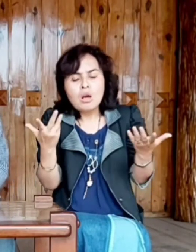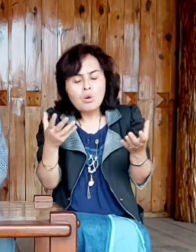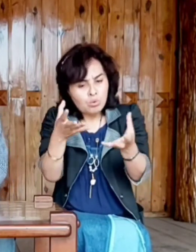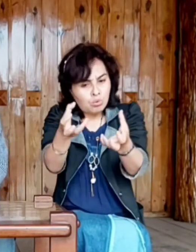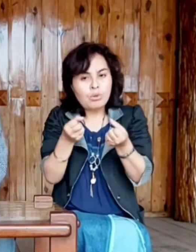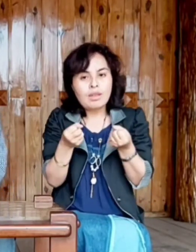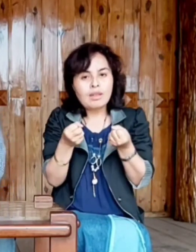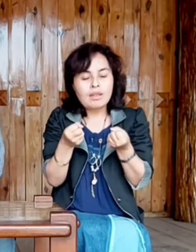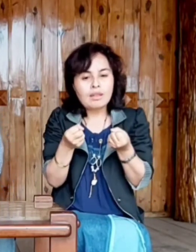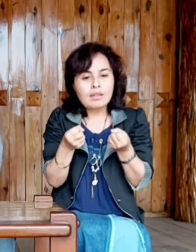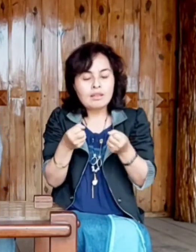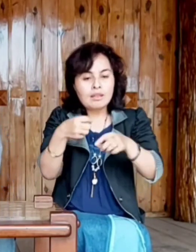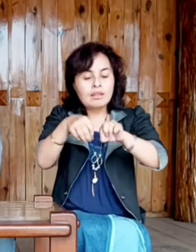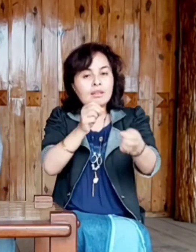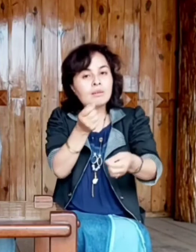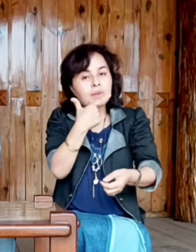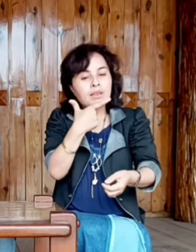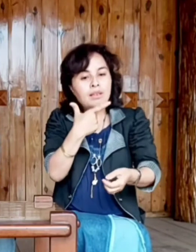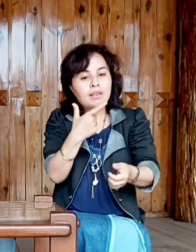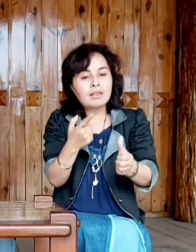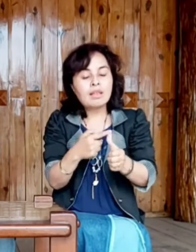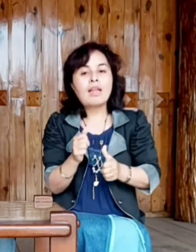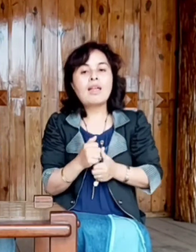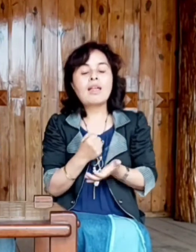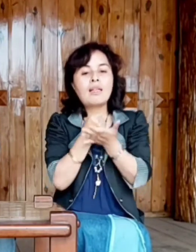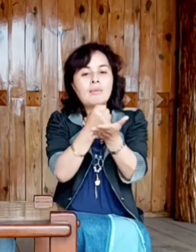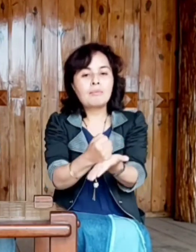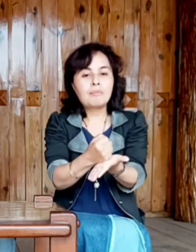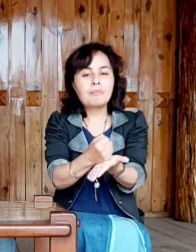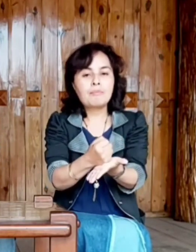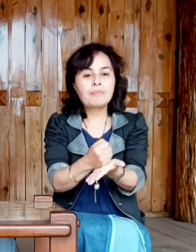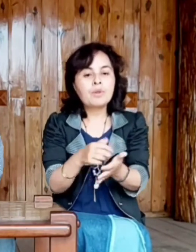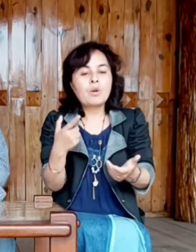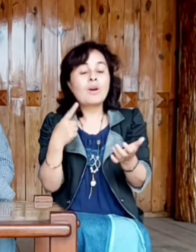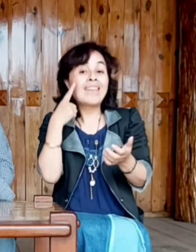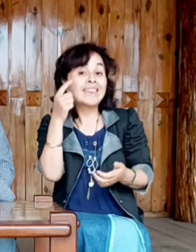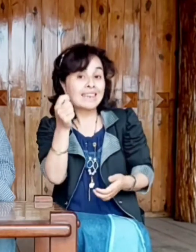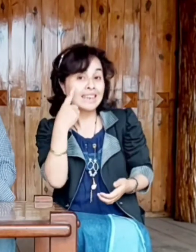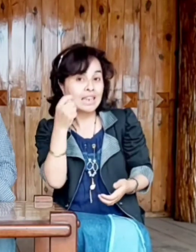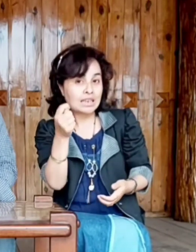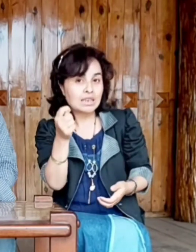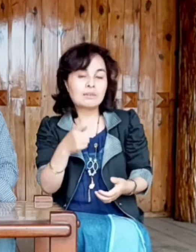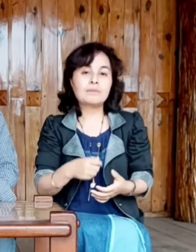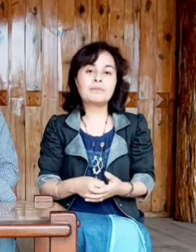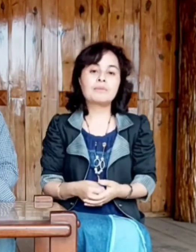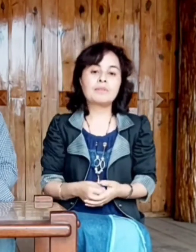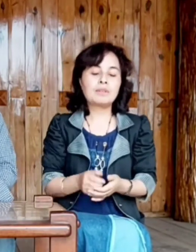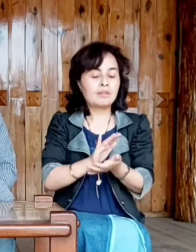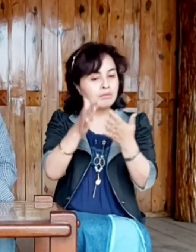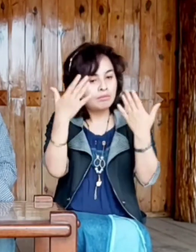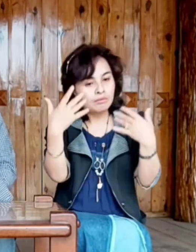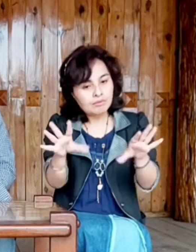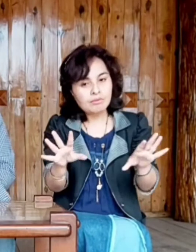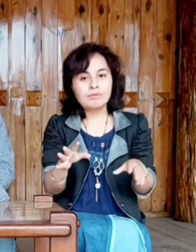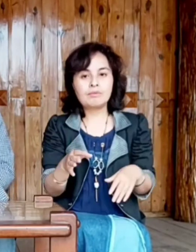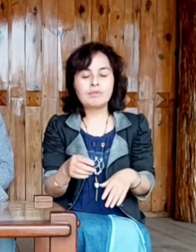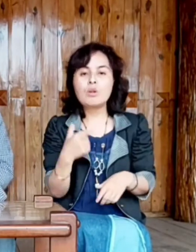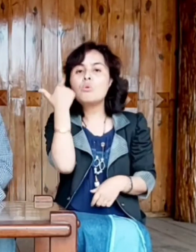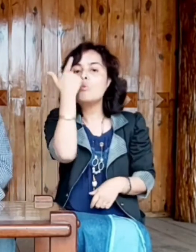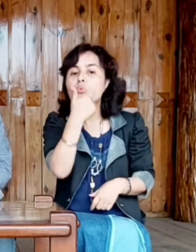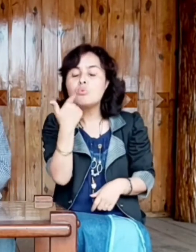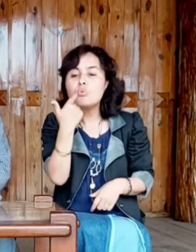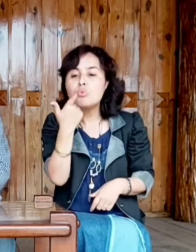get medical assistance or tests done, and